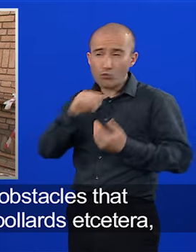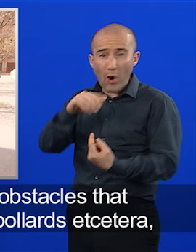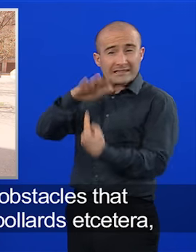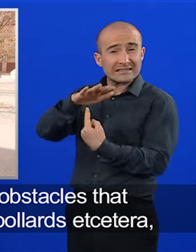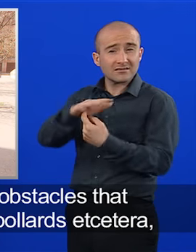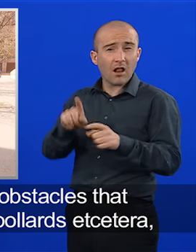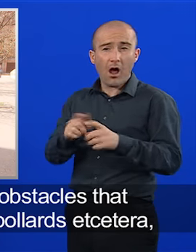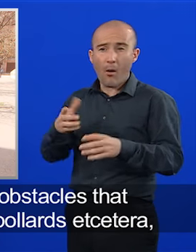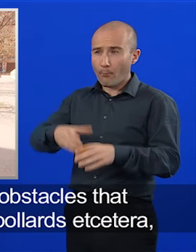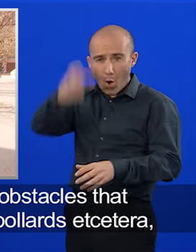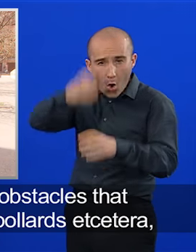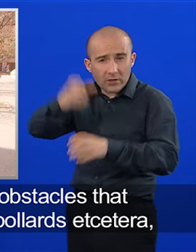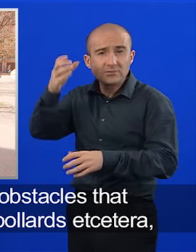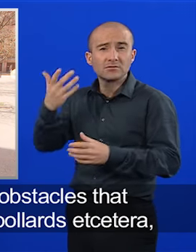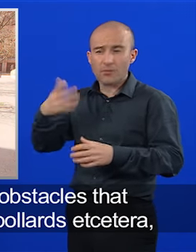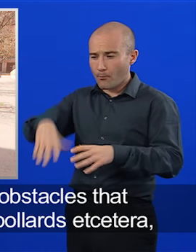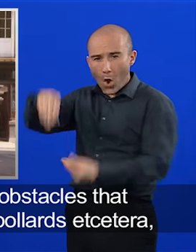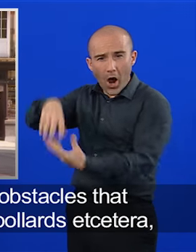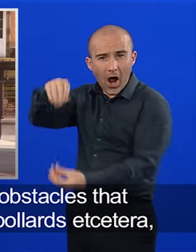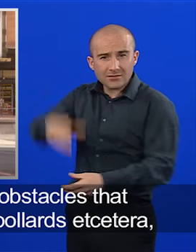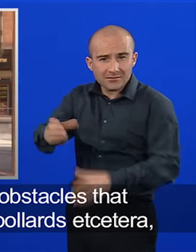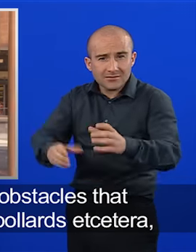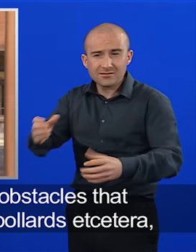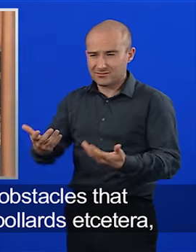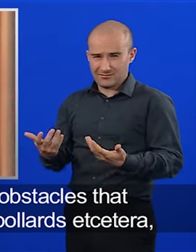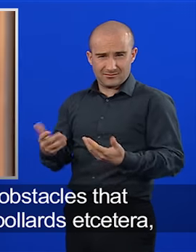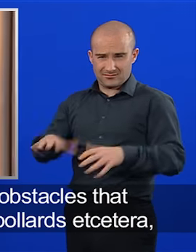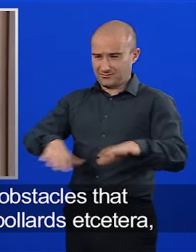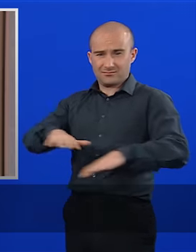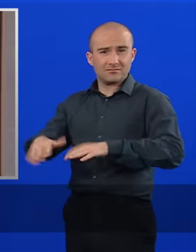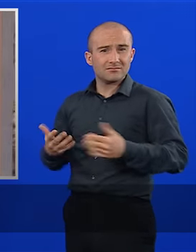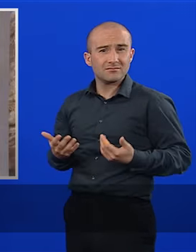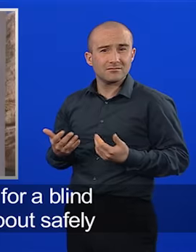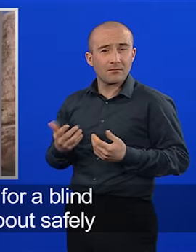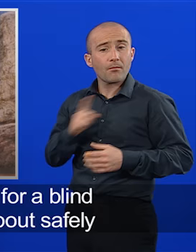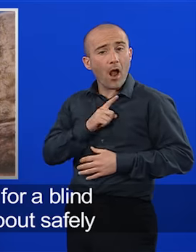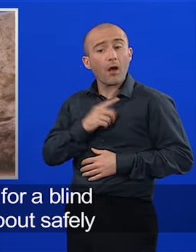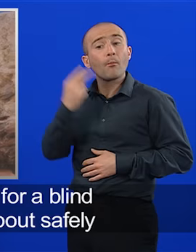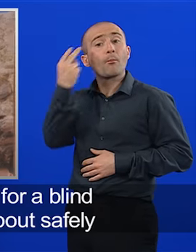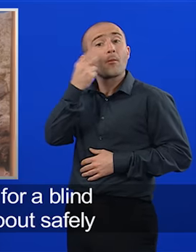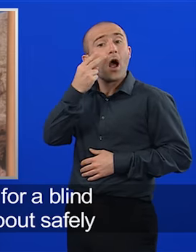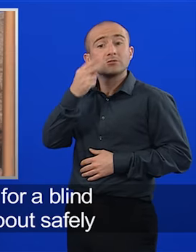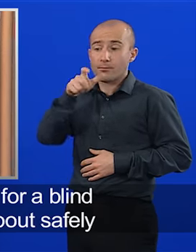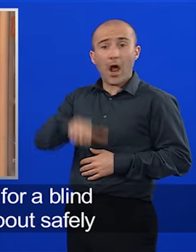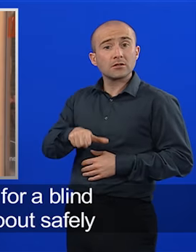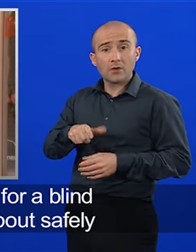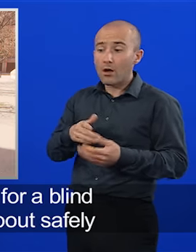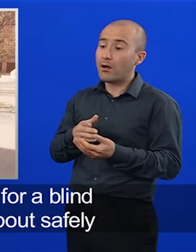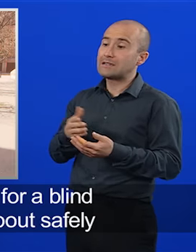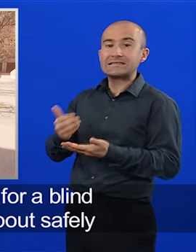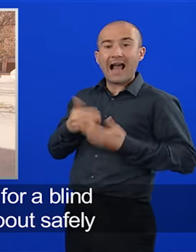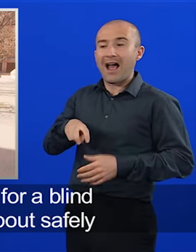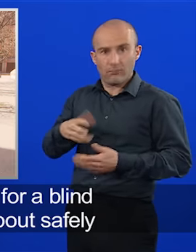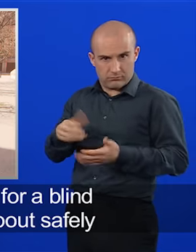clear of obstacles that are not essential, poles, bollards, etc. It makes it difficult for a blind person to move